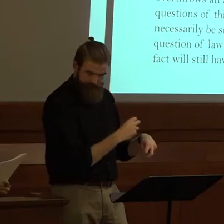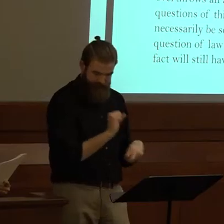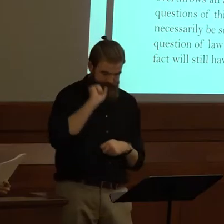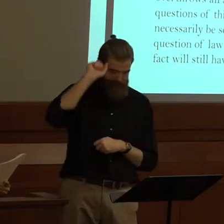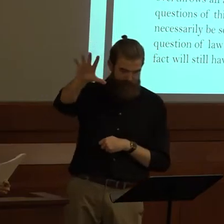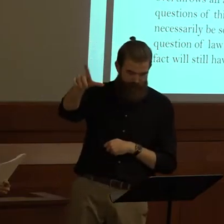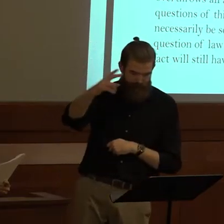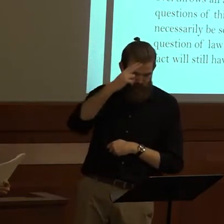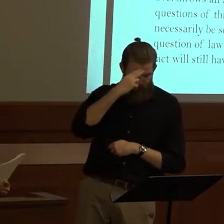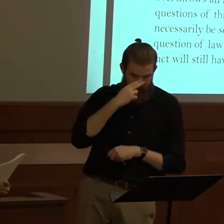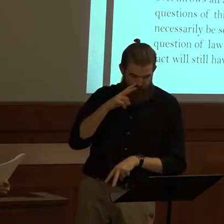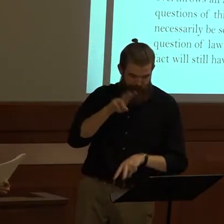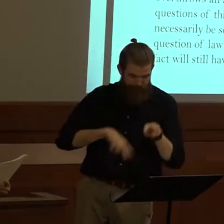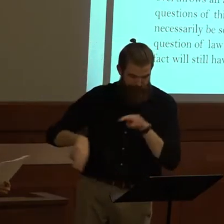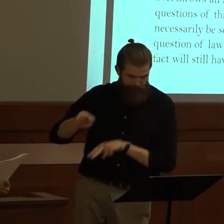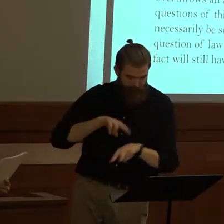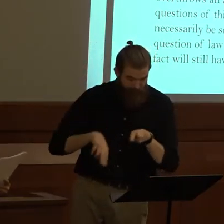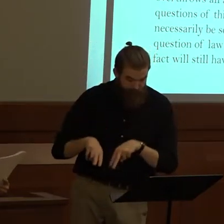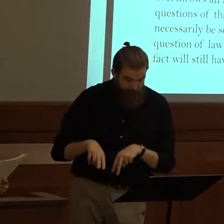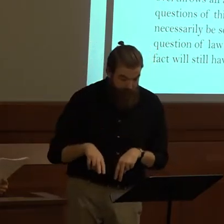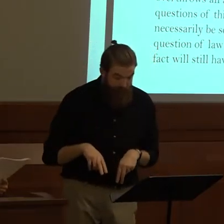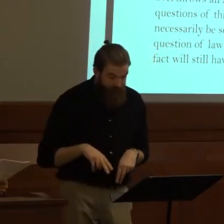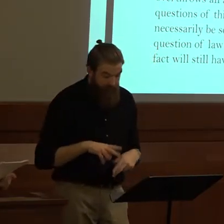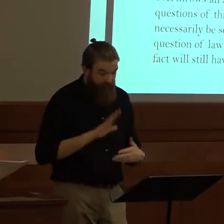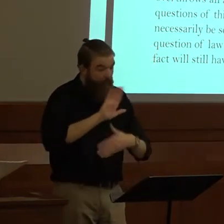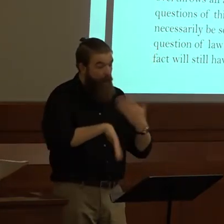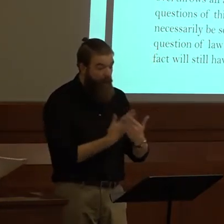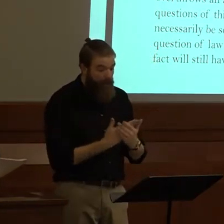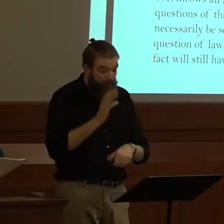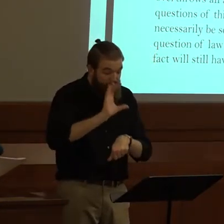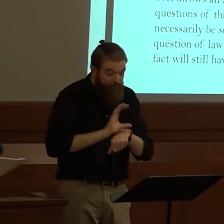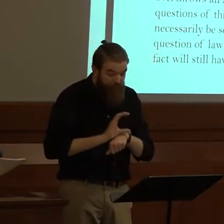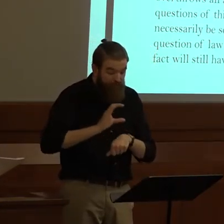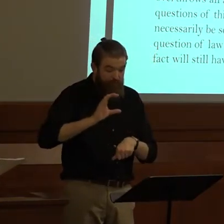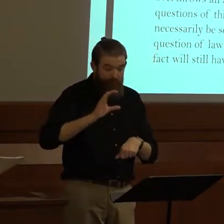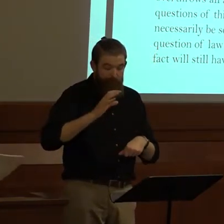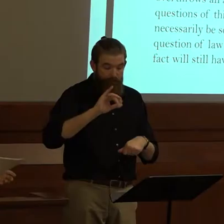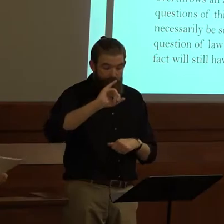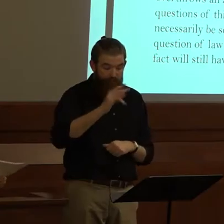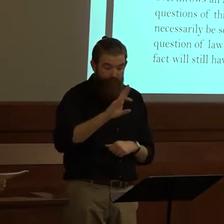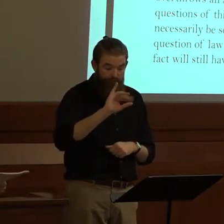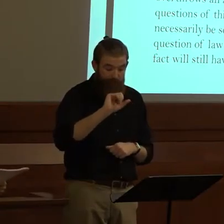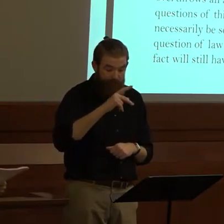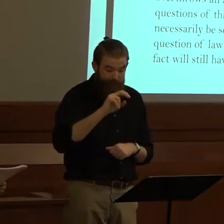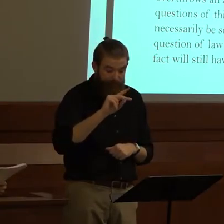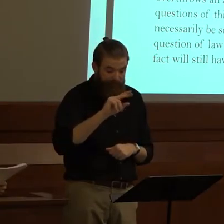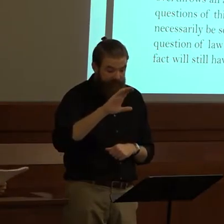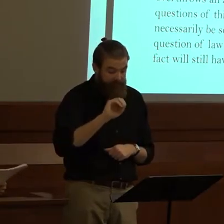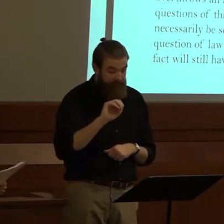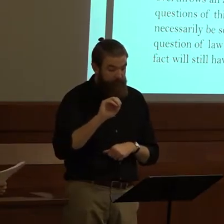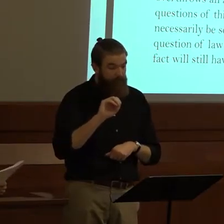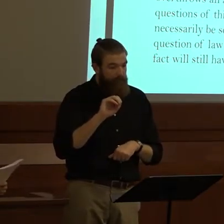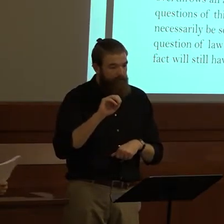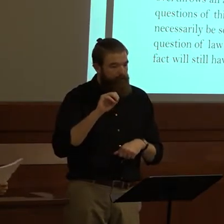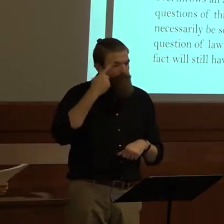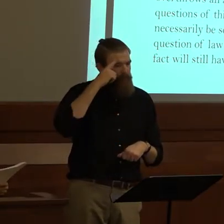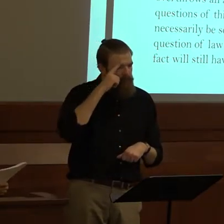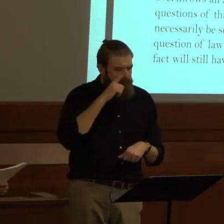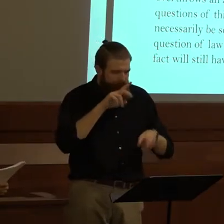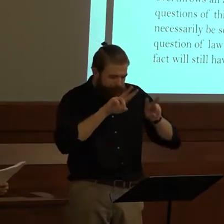Specifically, the wording of La Fonta's papal indult imparted the privilege of pronouncing in a low voice, as well